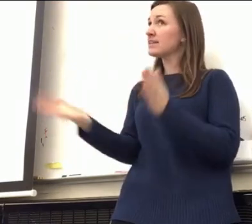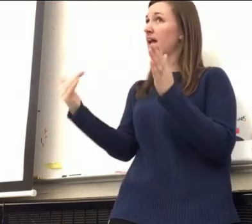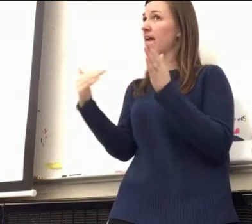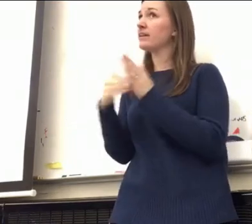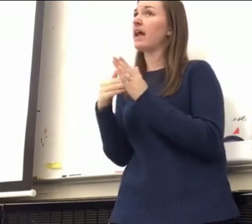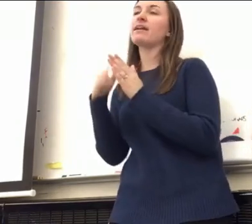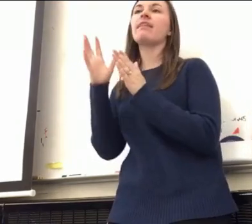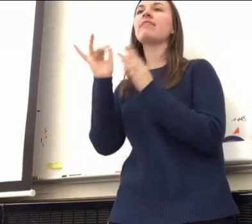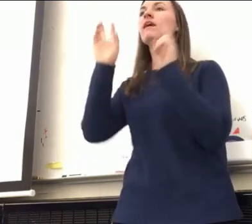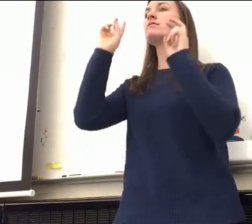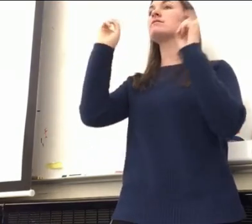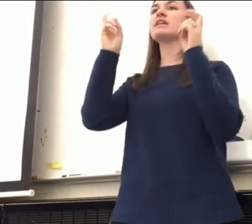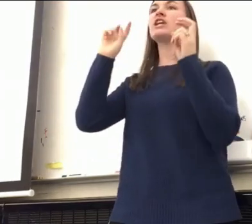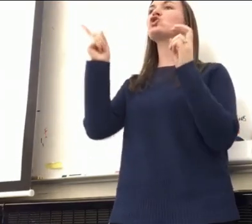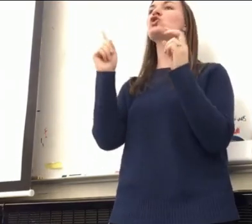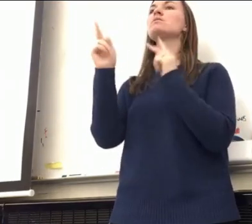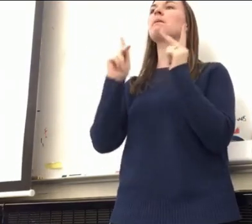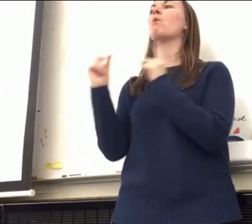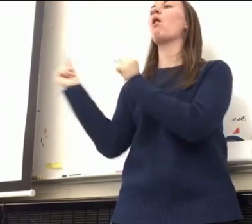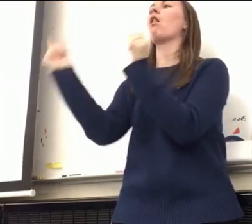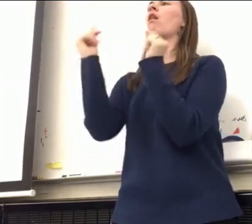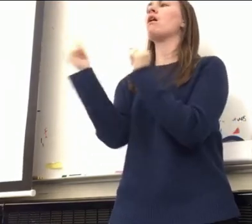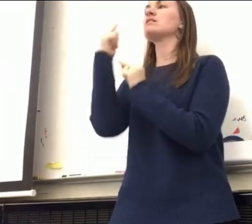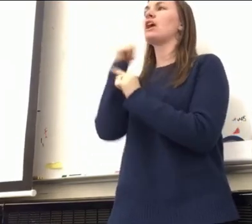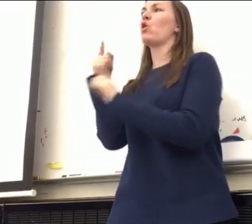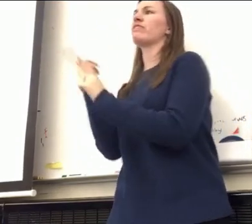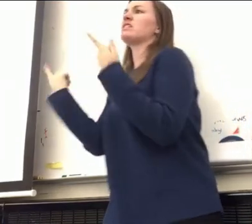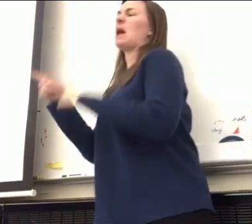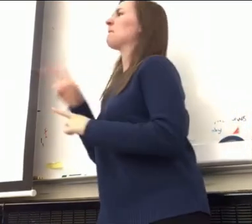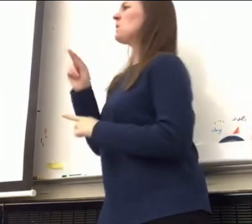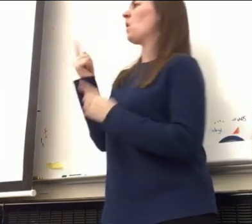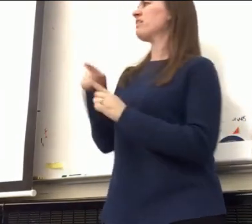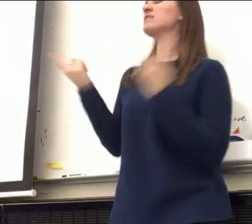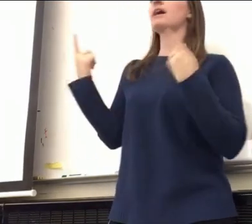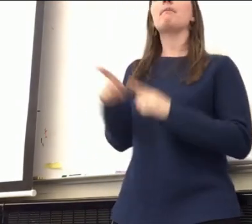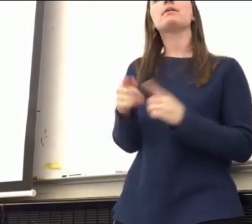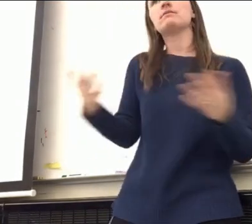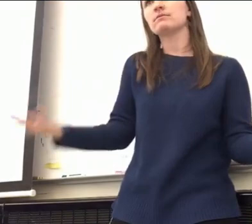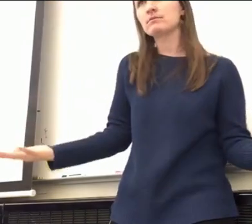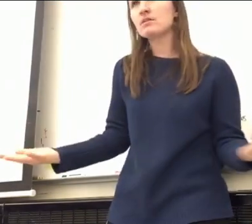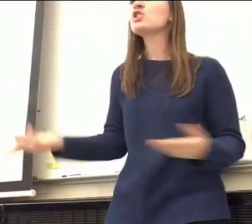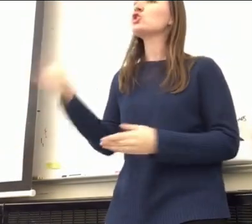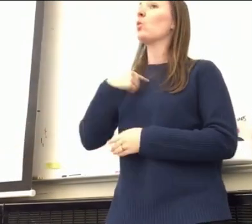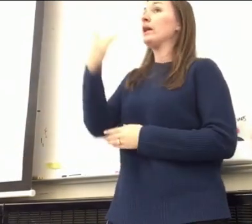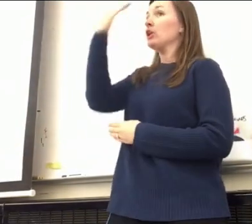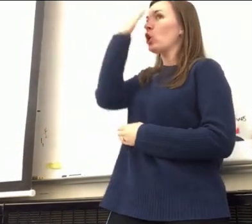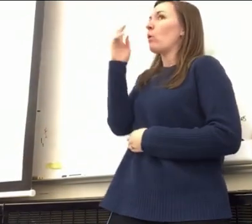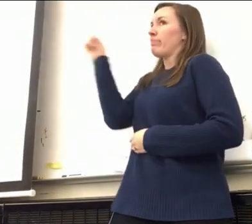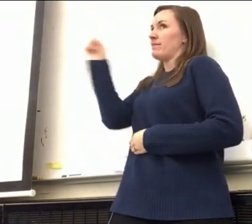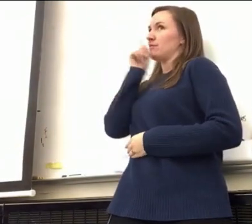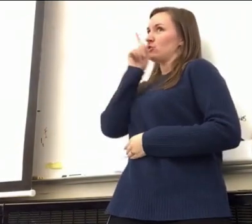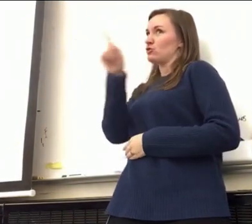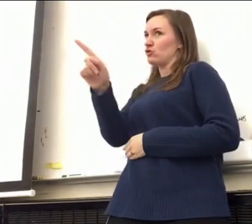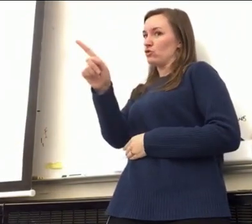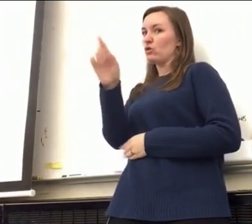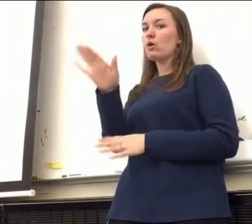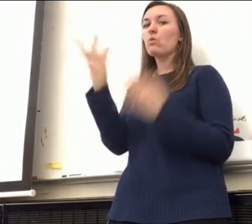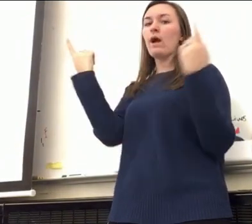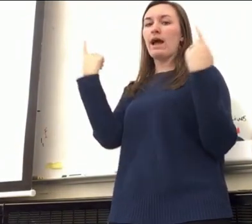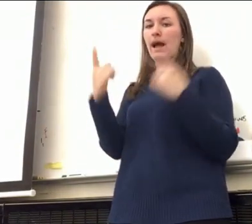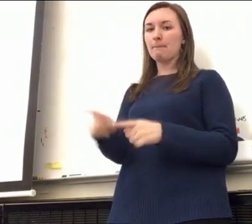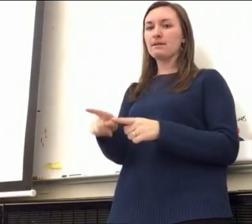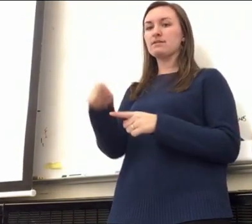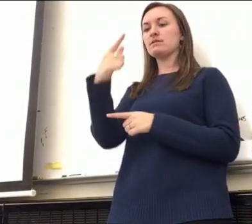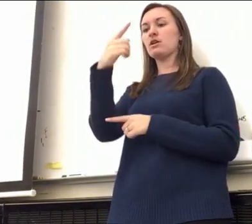made into legend. Following this, there's going to be this thing called Goliath, which we do know is a true story. What happens at Goliath is, in response,